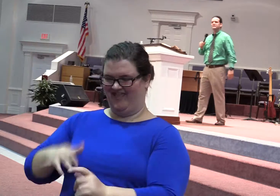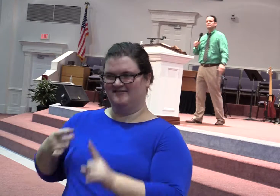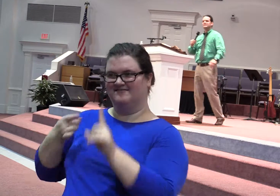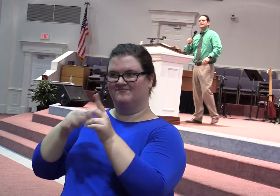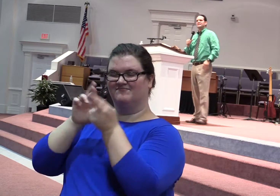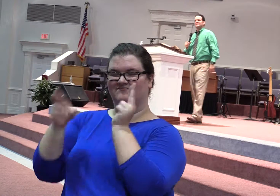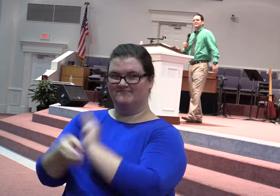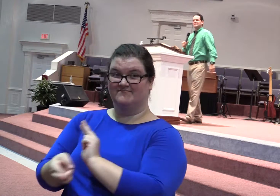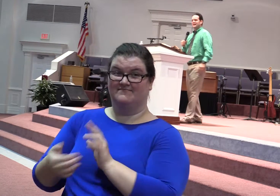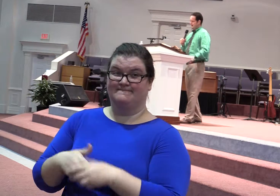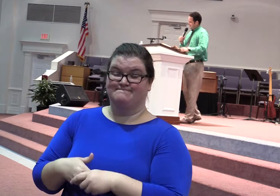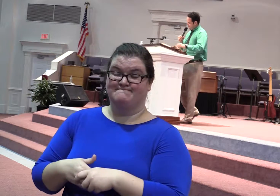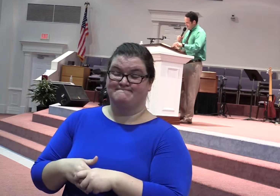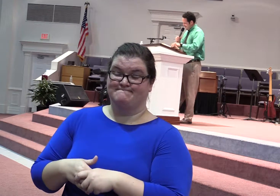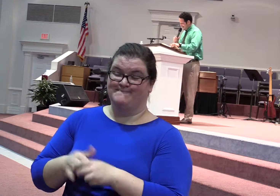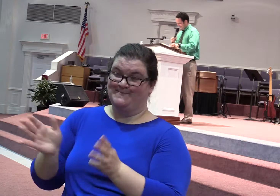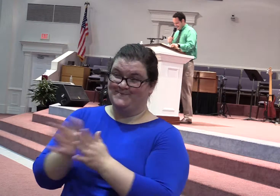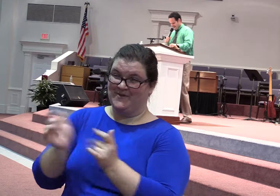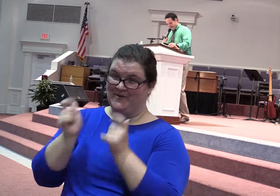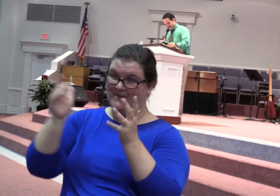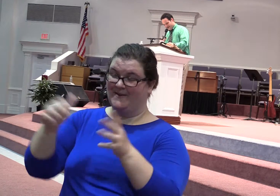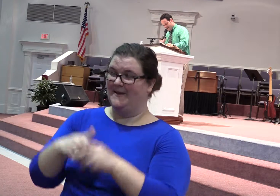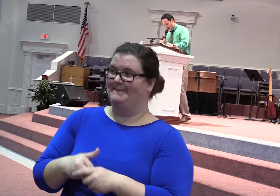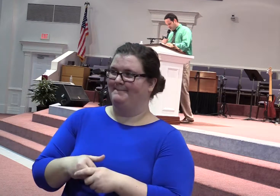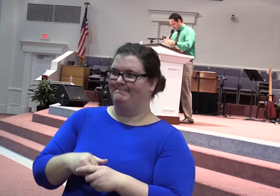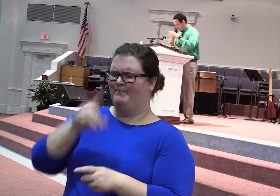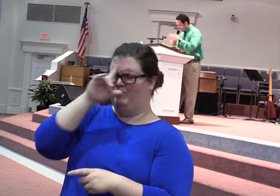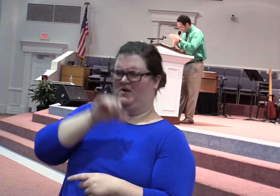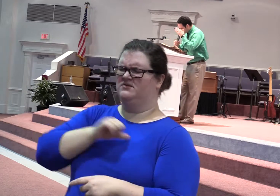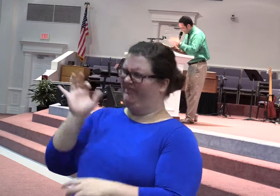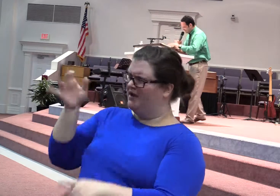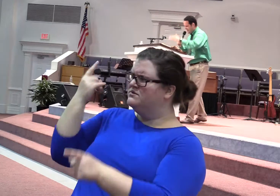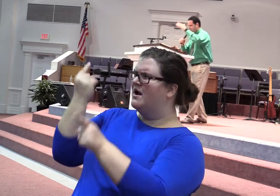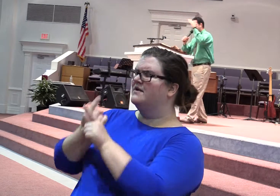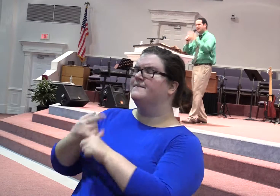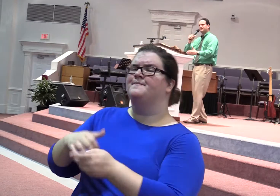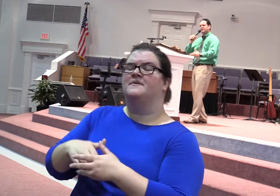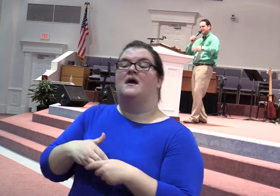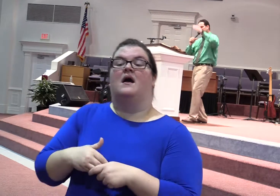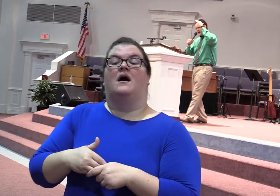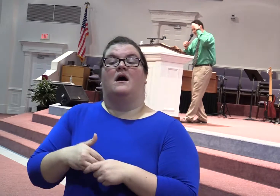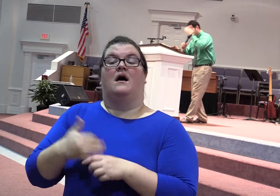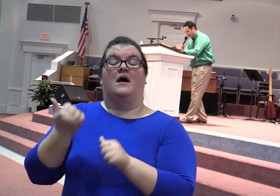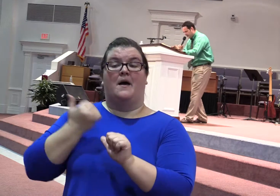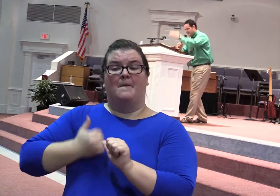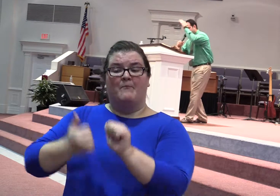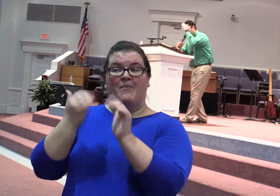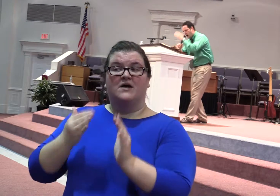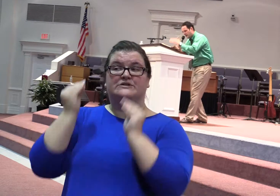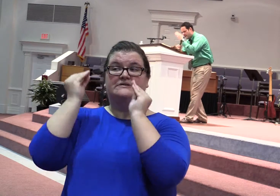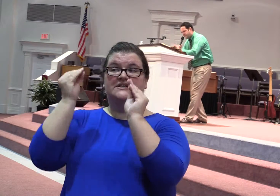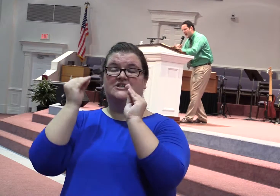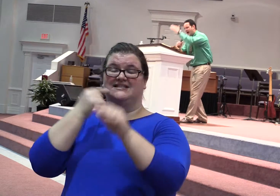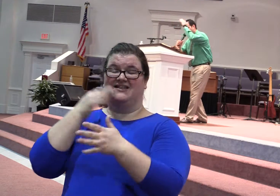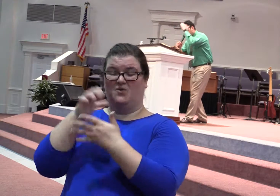Yes. Amen. Hallelujah. That's right. The Apostles' Doctrine states that remissions of sin can